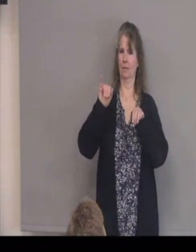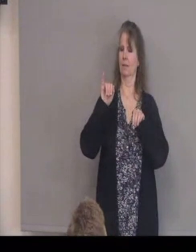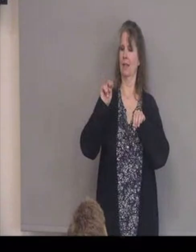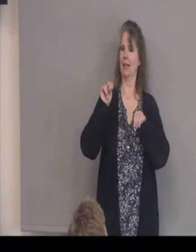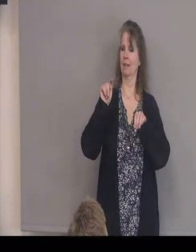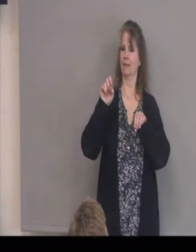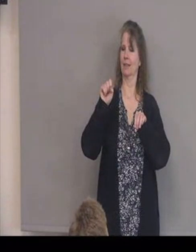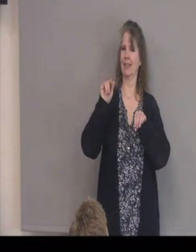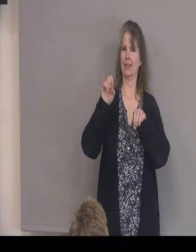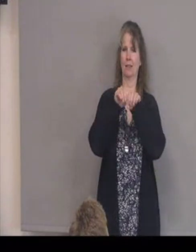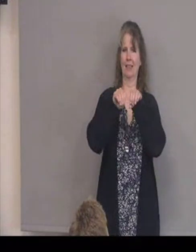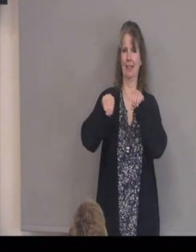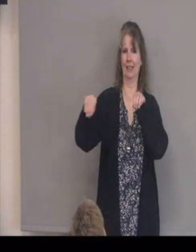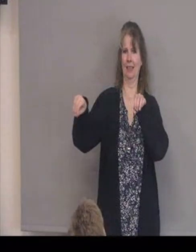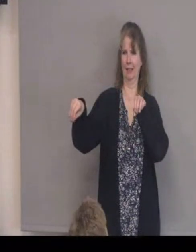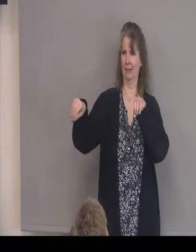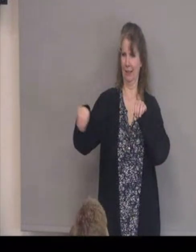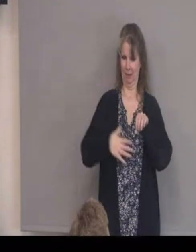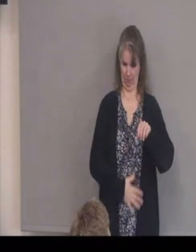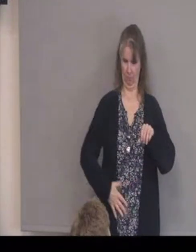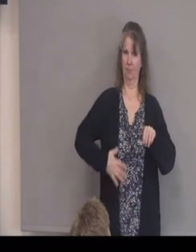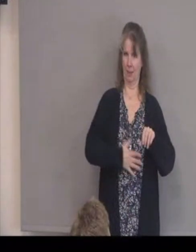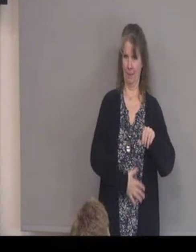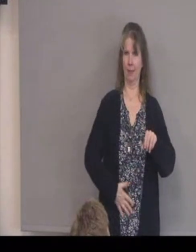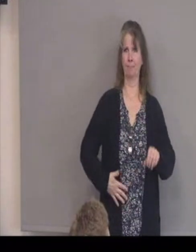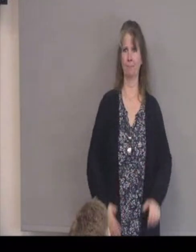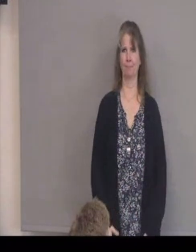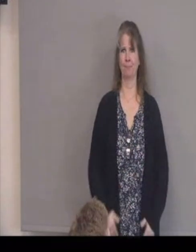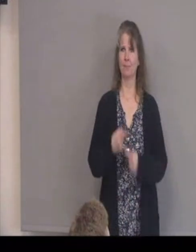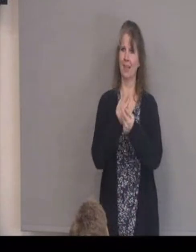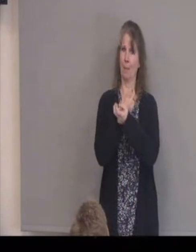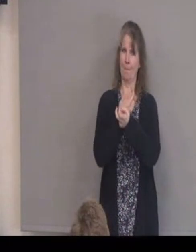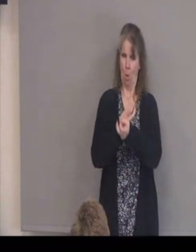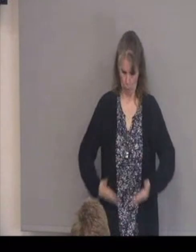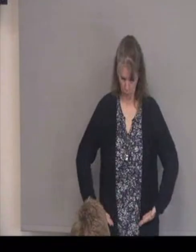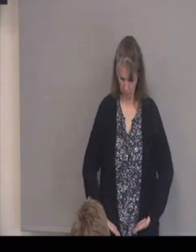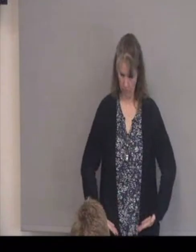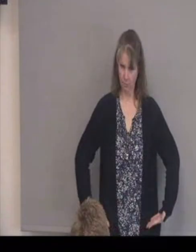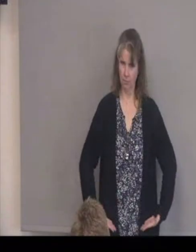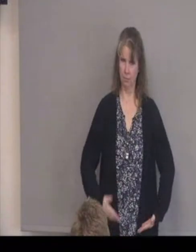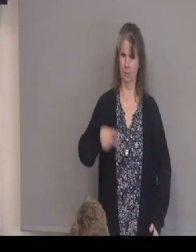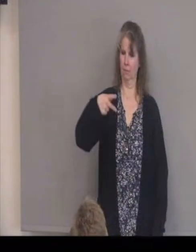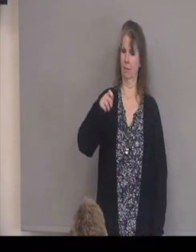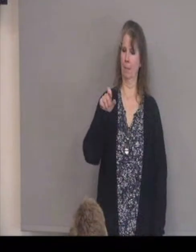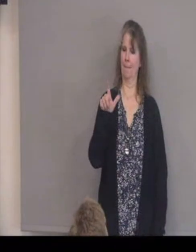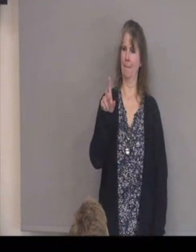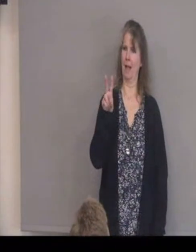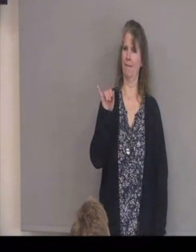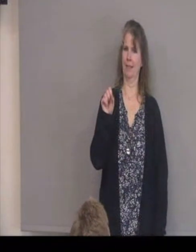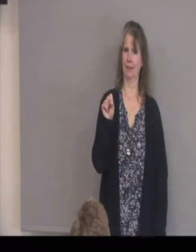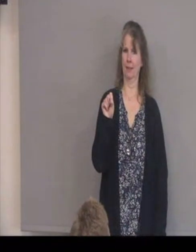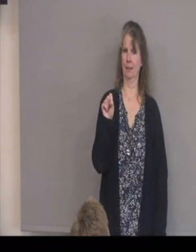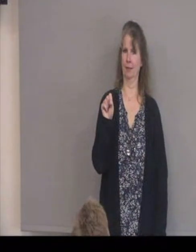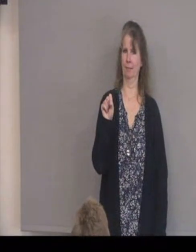top, and then the intestines right underneath it. You've got the pelvic